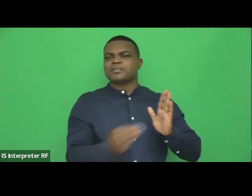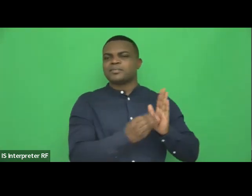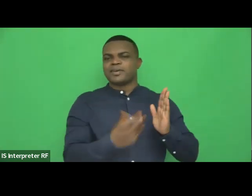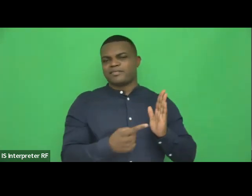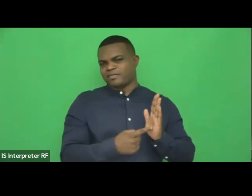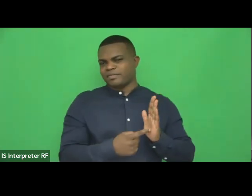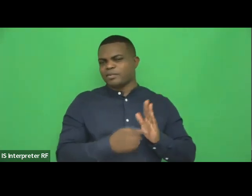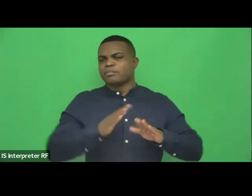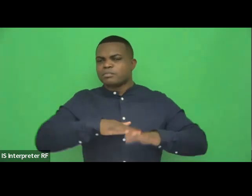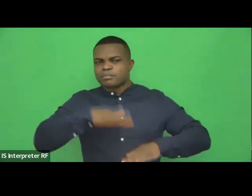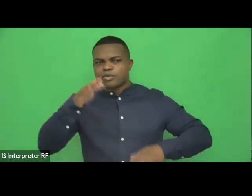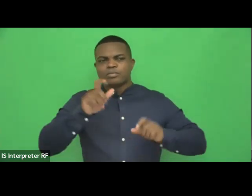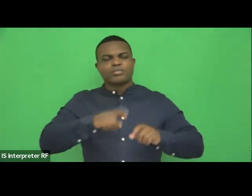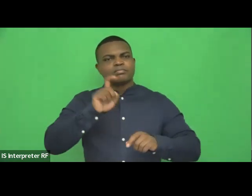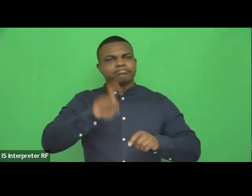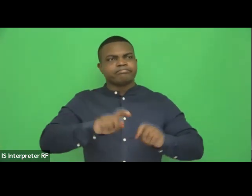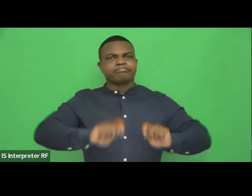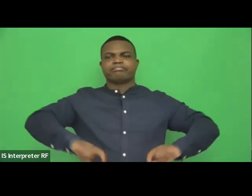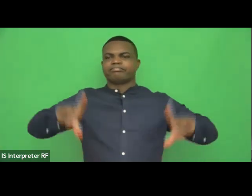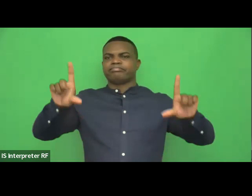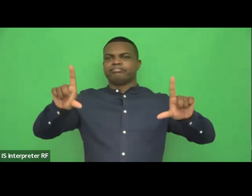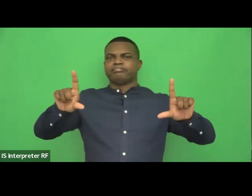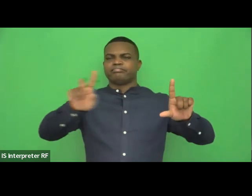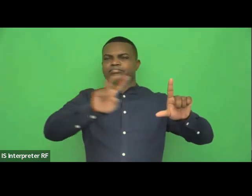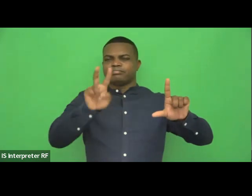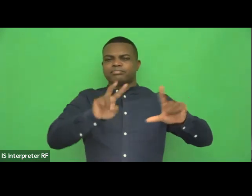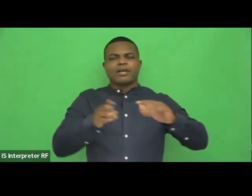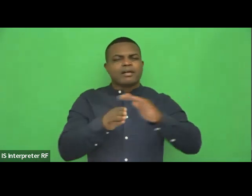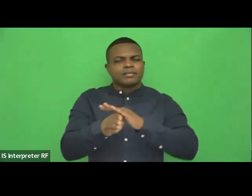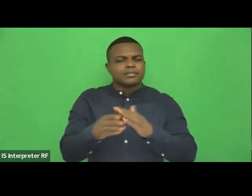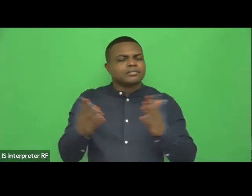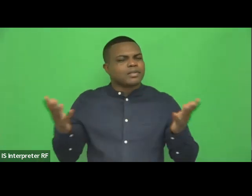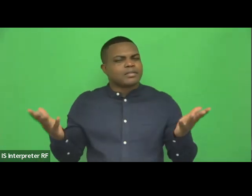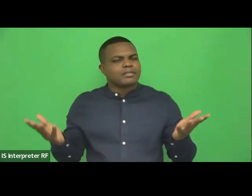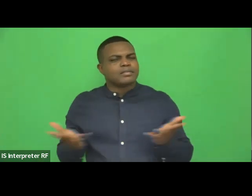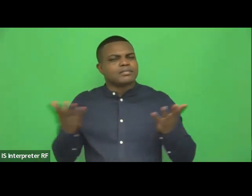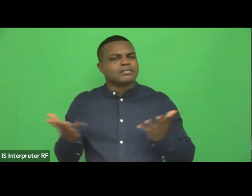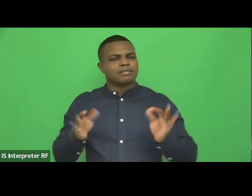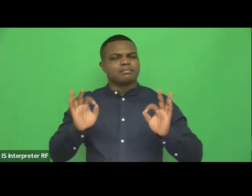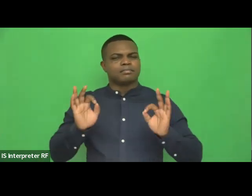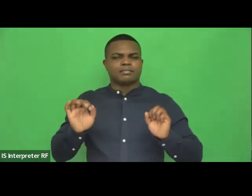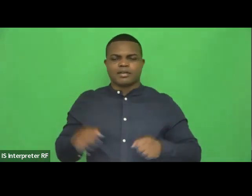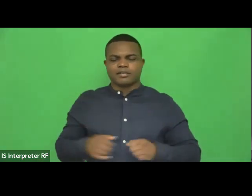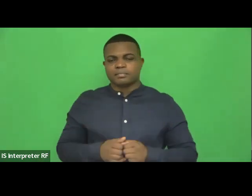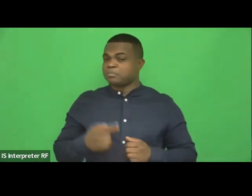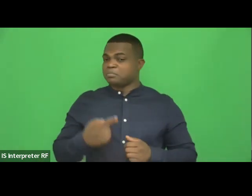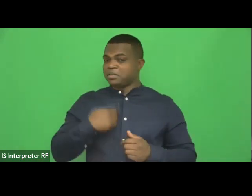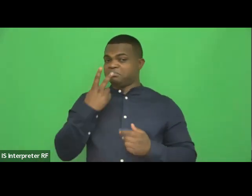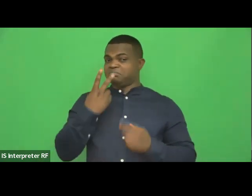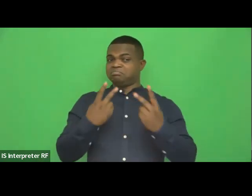of an accessible publication, as we learn through the experience of developing the DAISY format, is